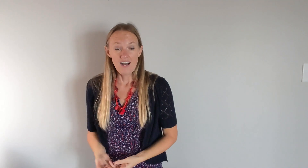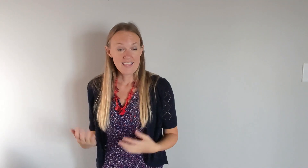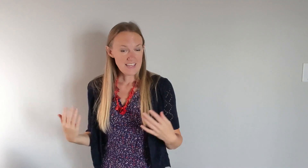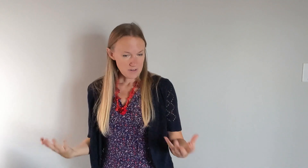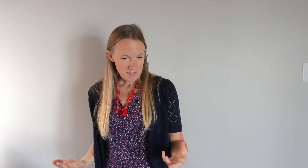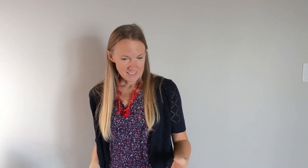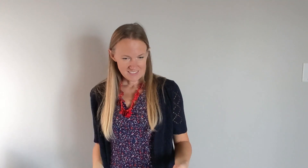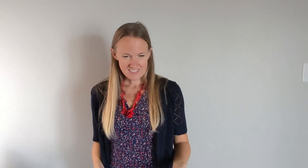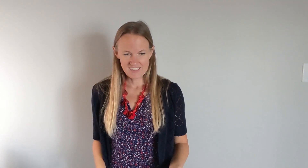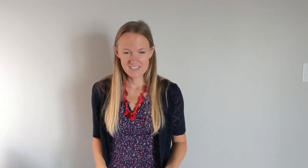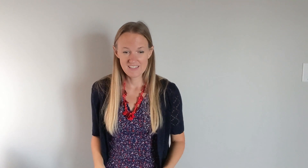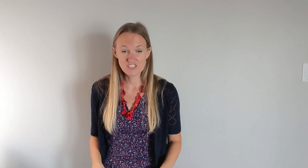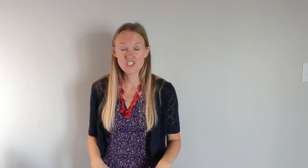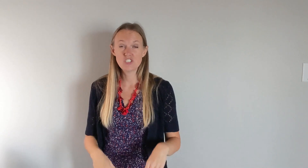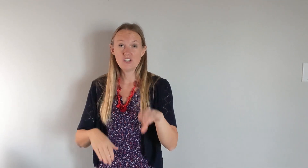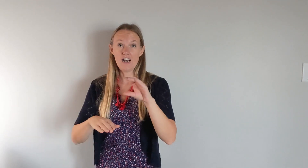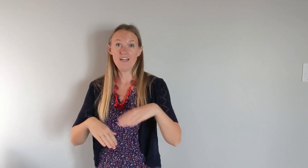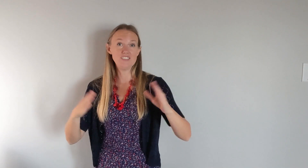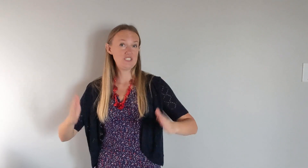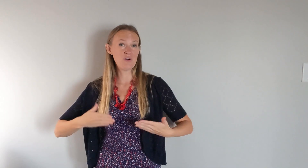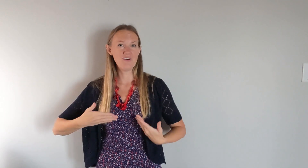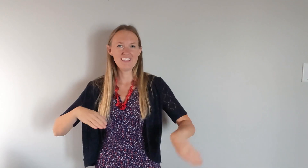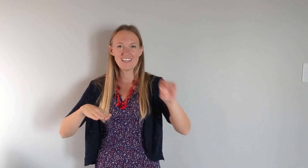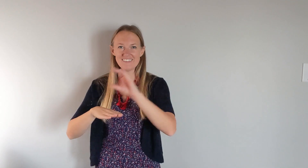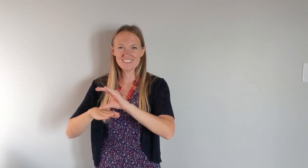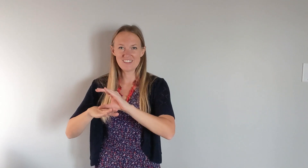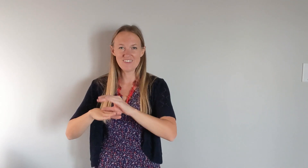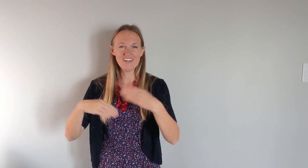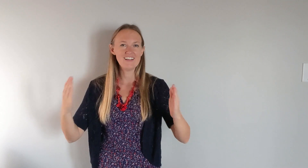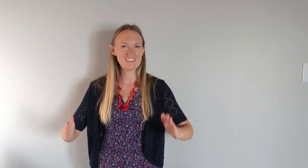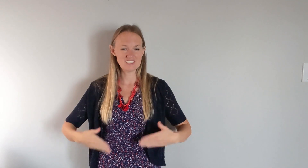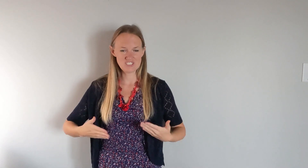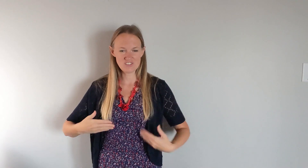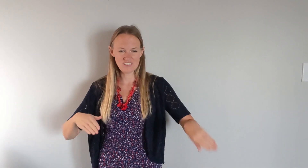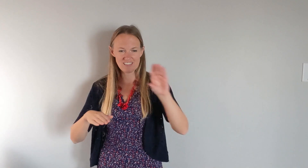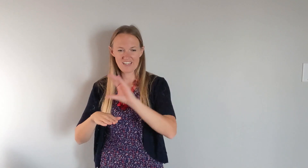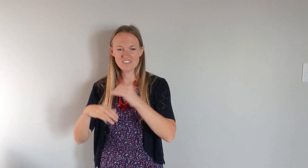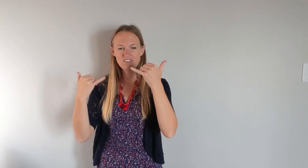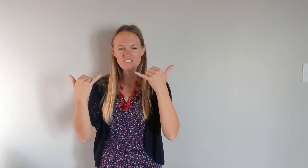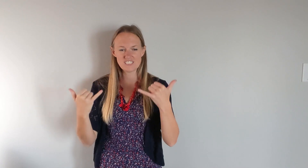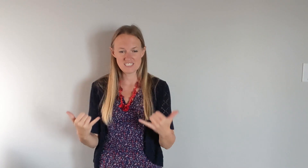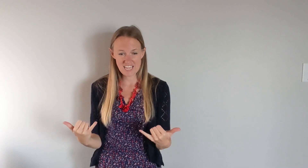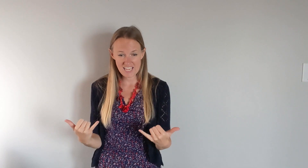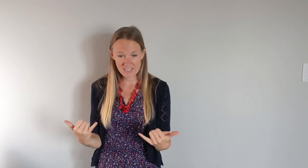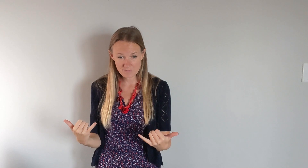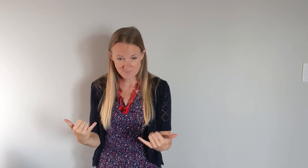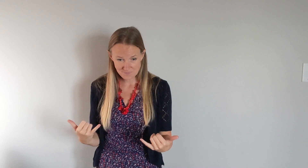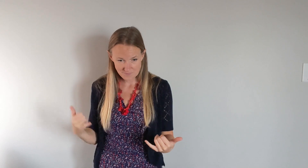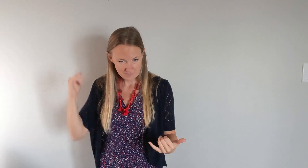And then it repeats. There's joy in the house of the Lord. There's joy in the house of the Lord today.